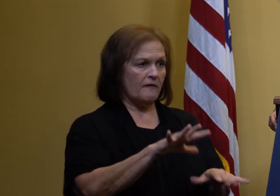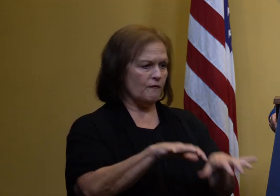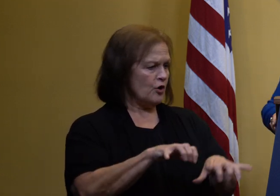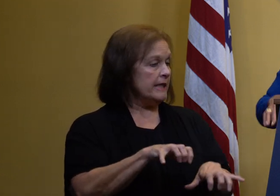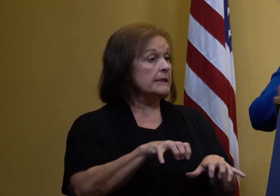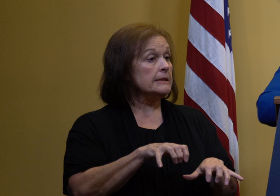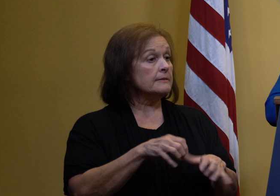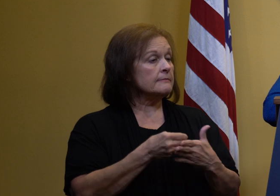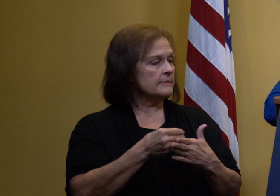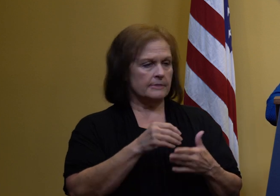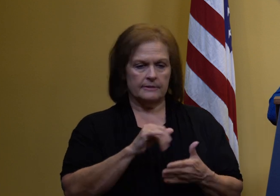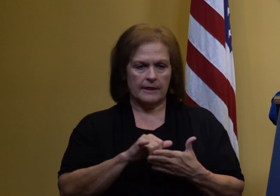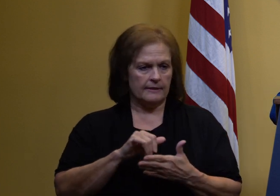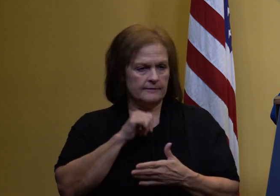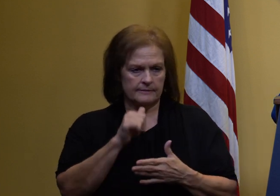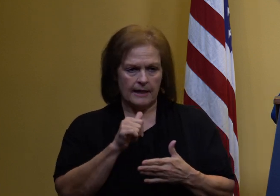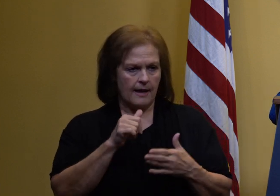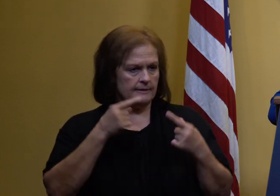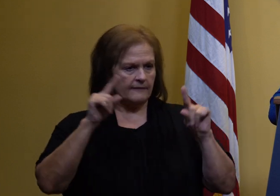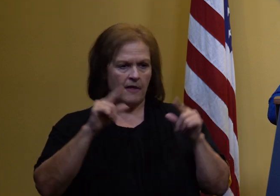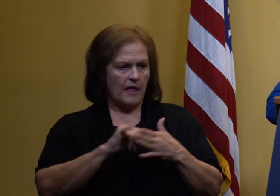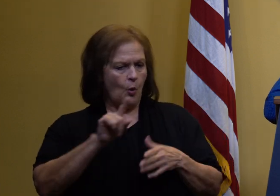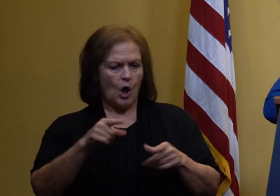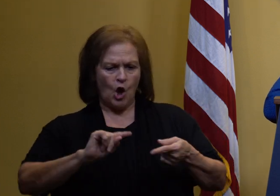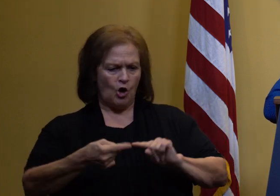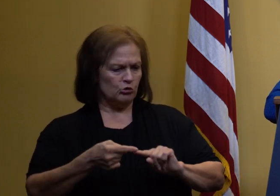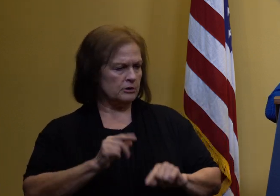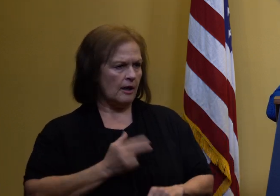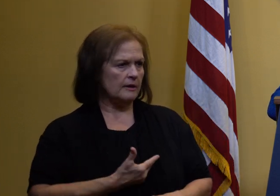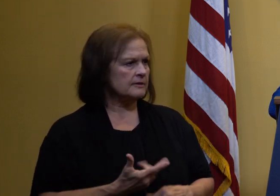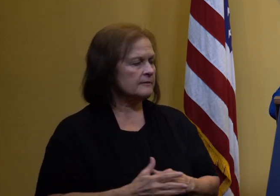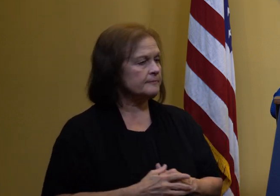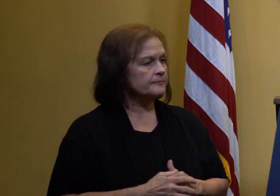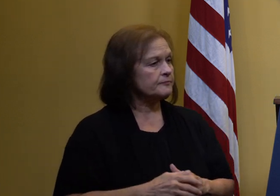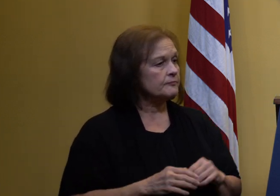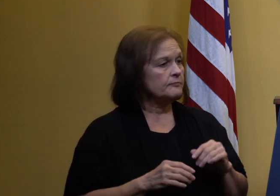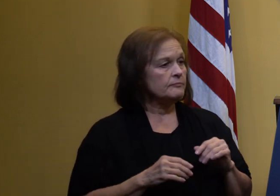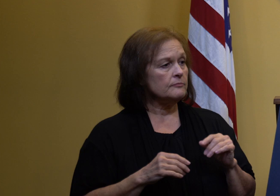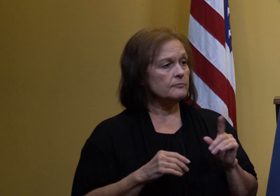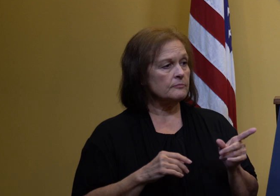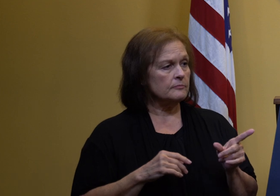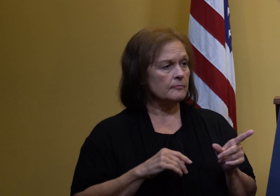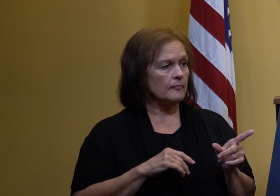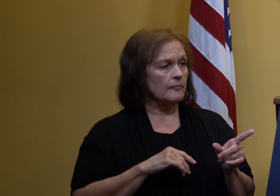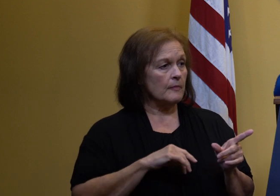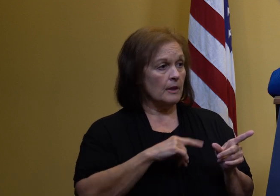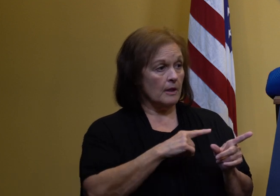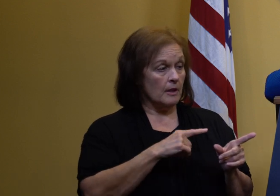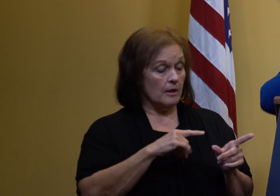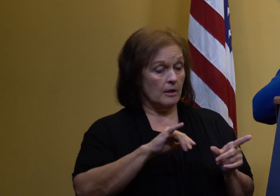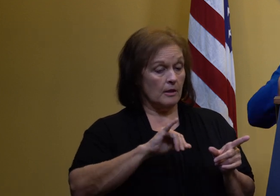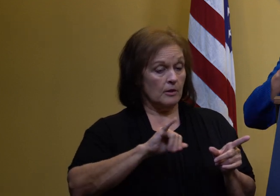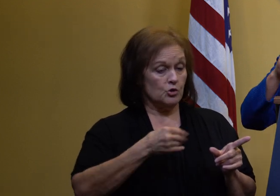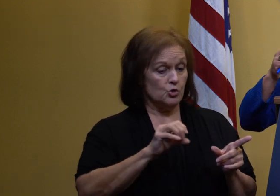never generate progress. They hurt. Yeah. Okay, first of all, will Mr. Joseph be